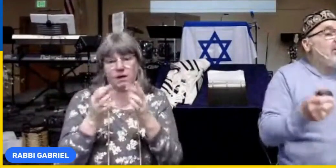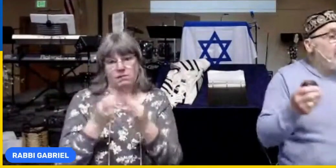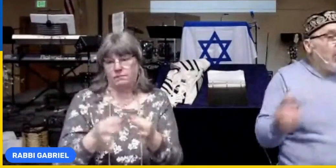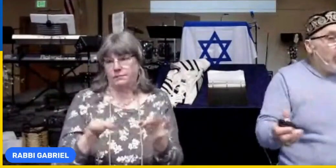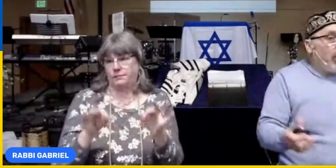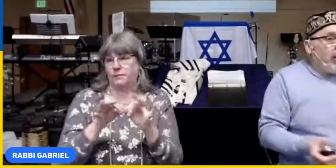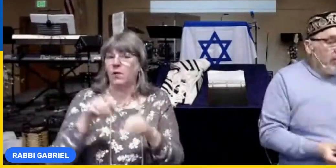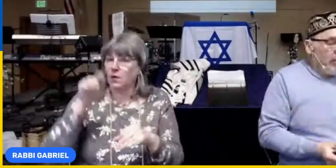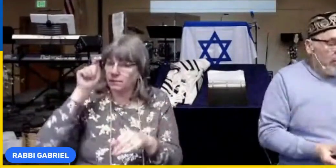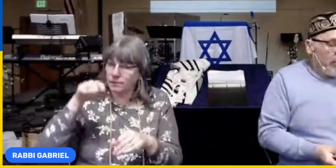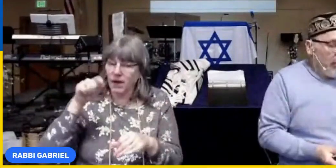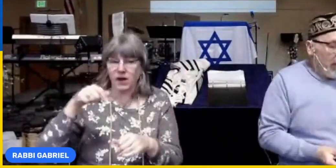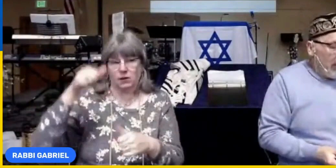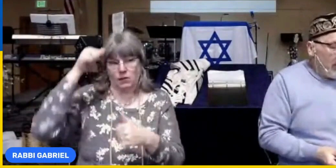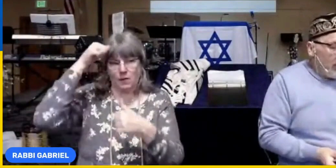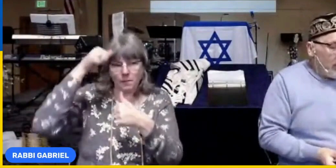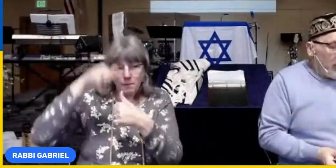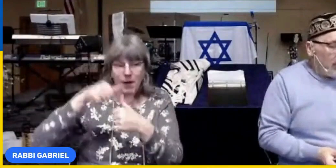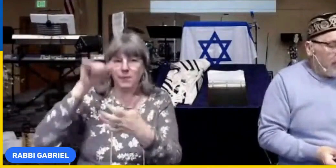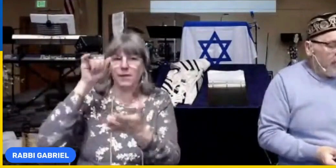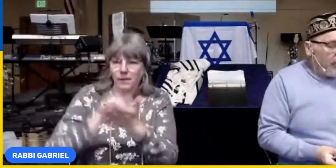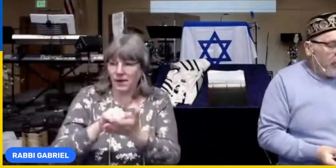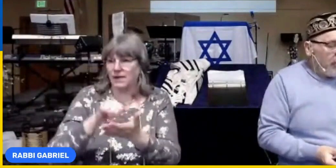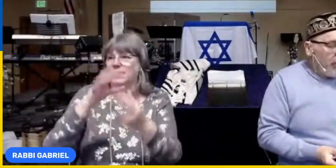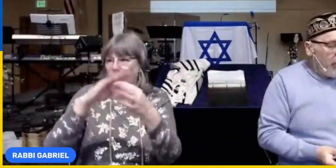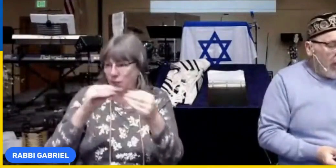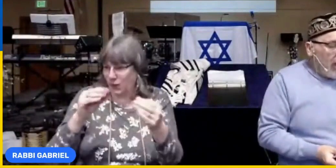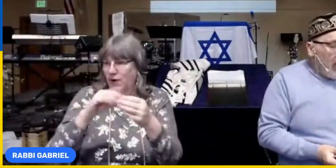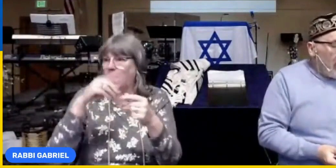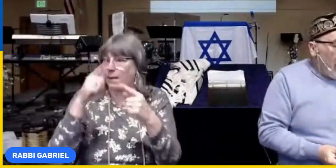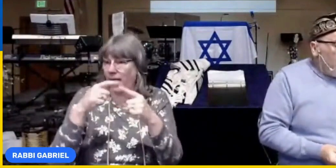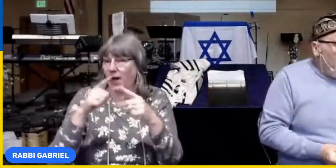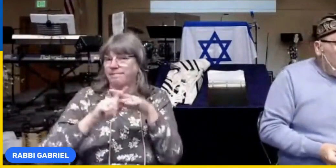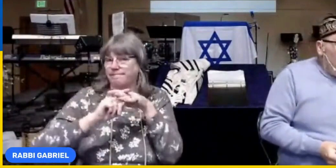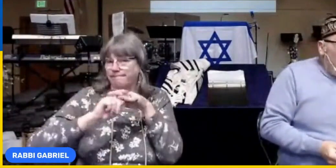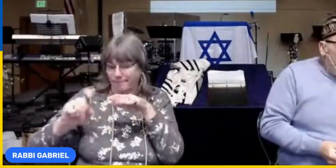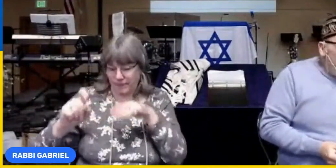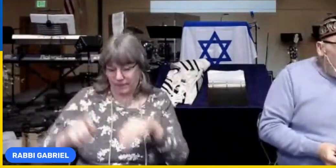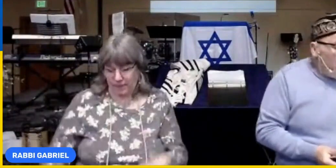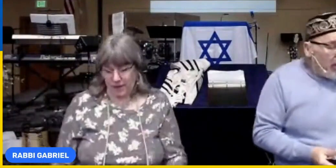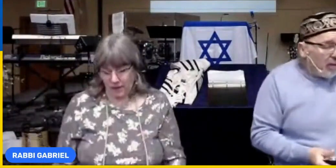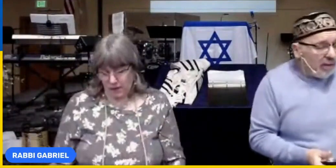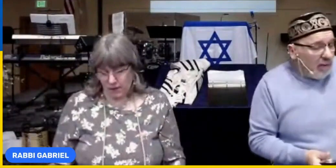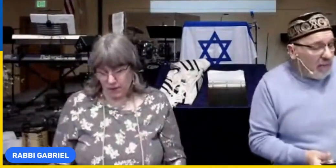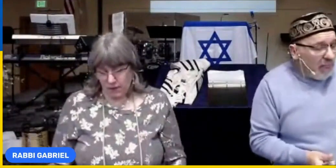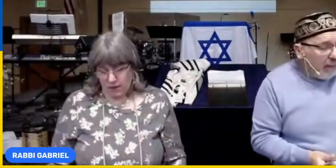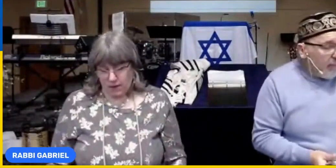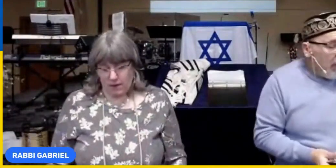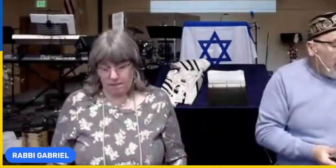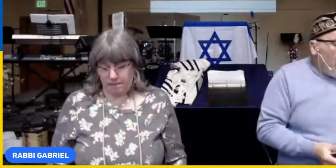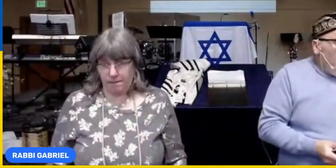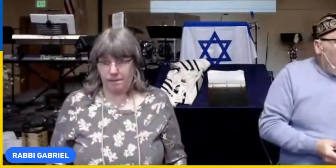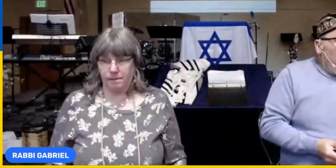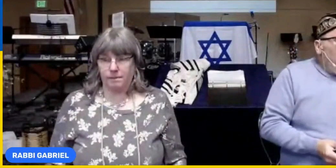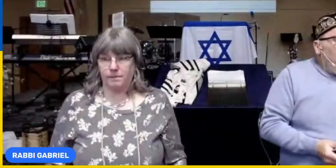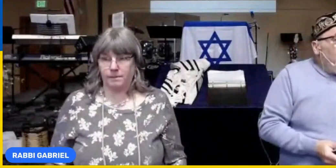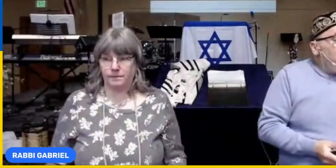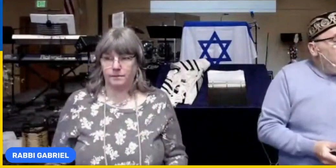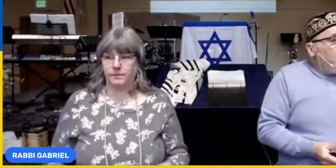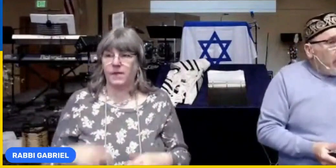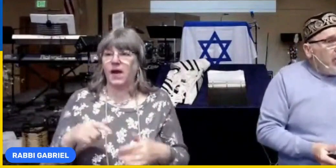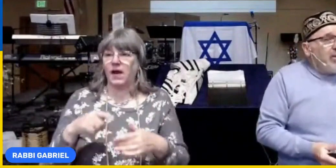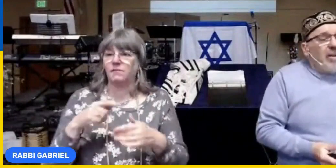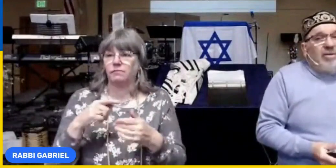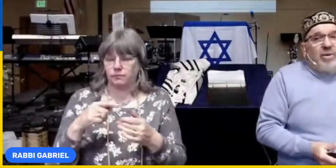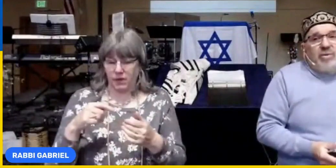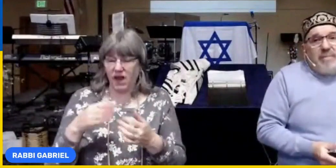it's the story, you know. So, and it is so because it